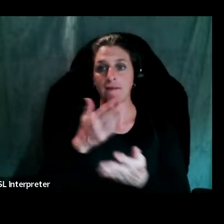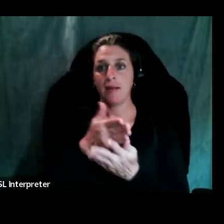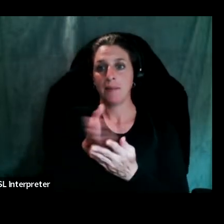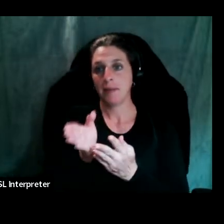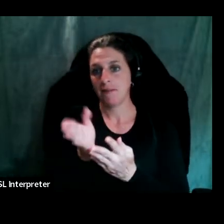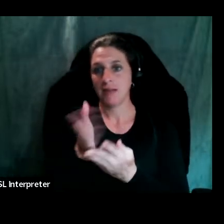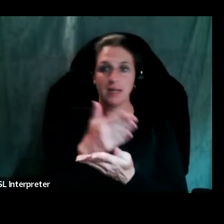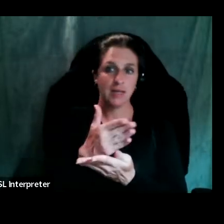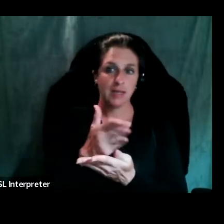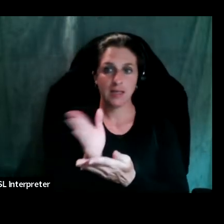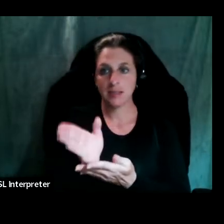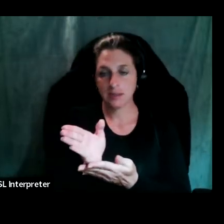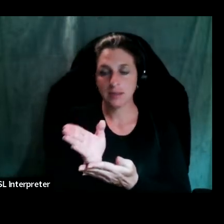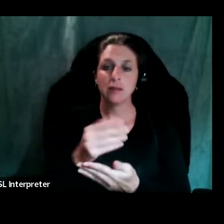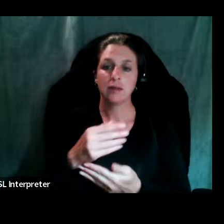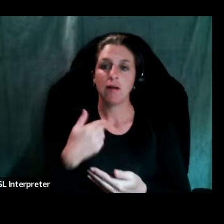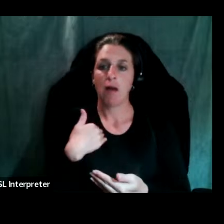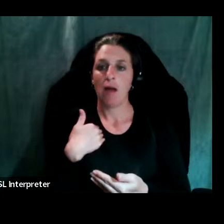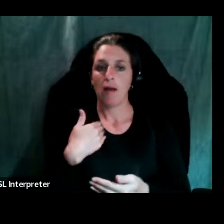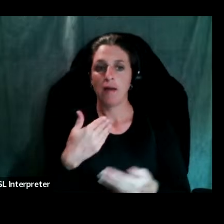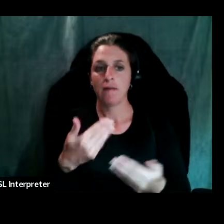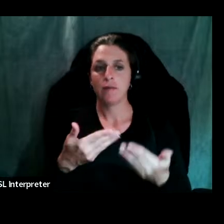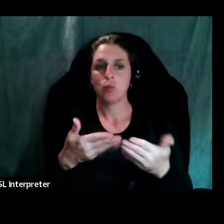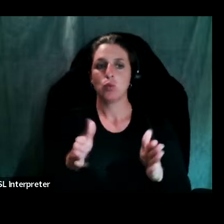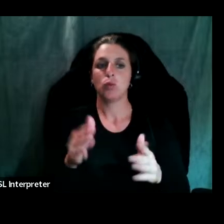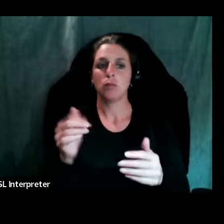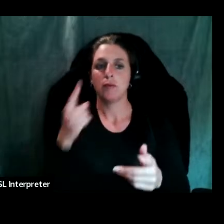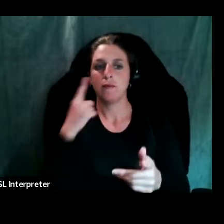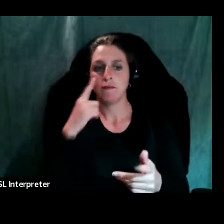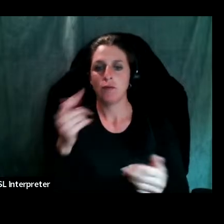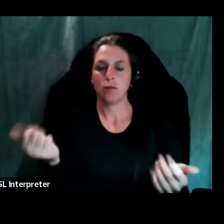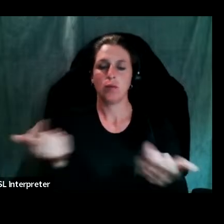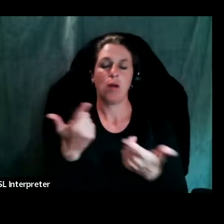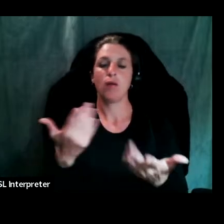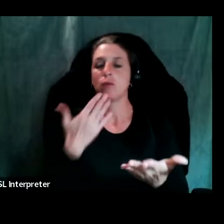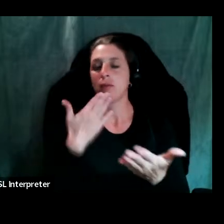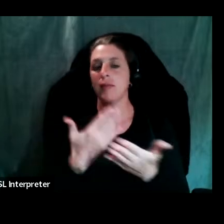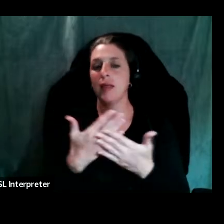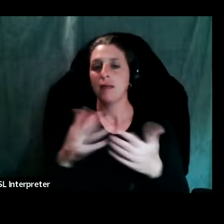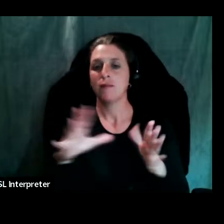is room for it all. And so thank you for doing that. That's excellent.